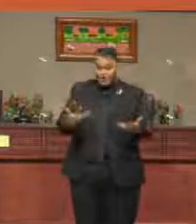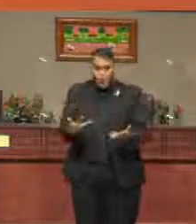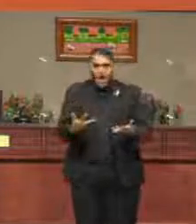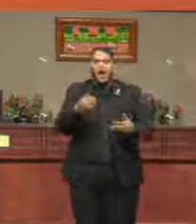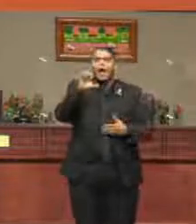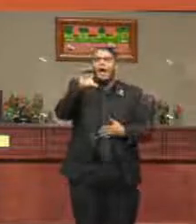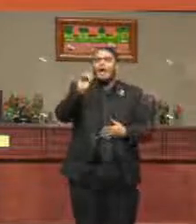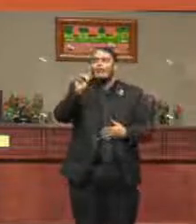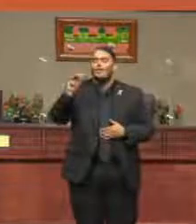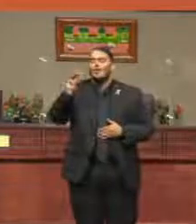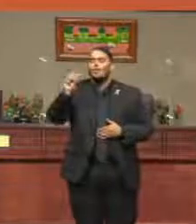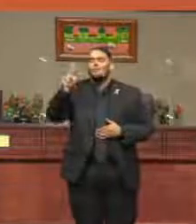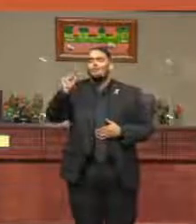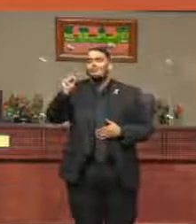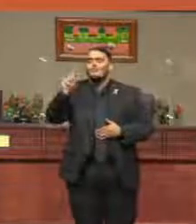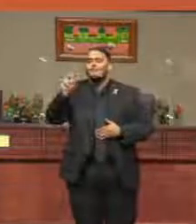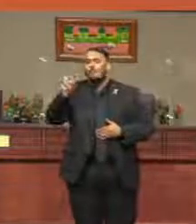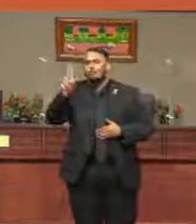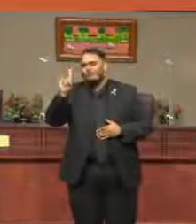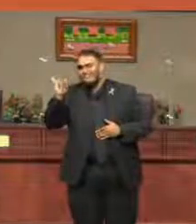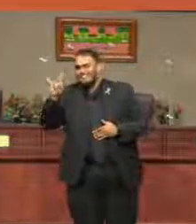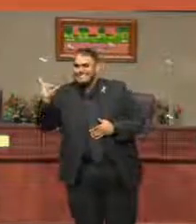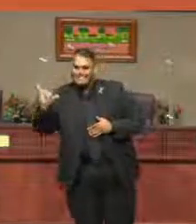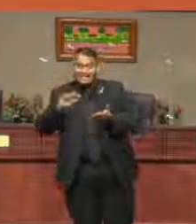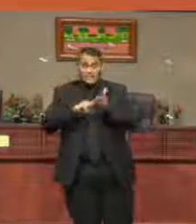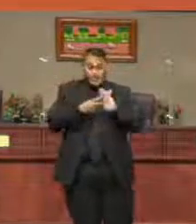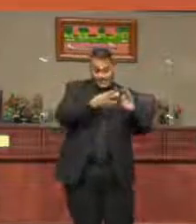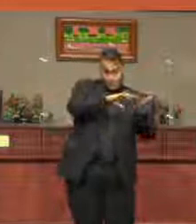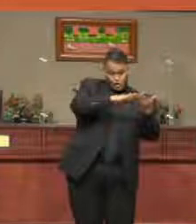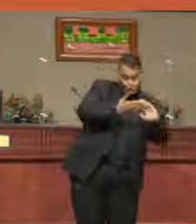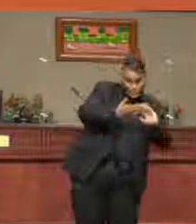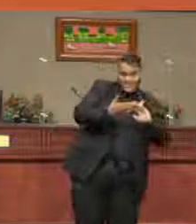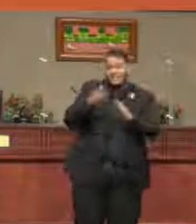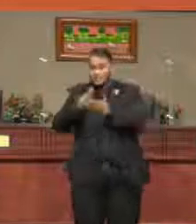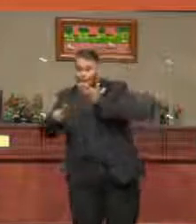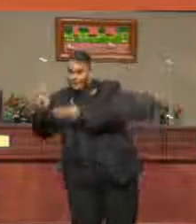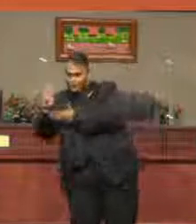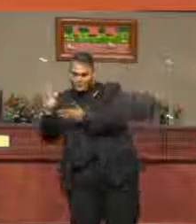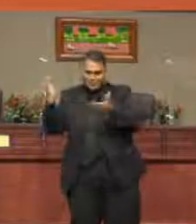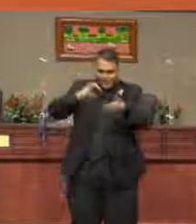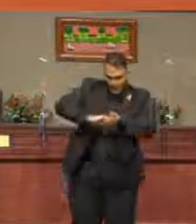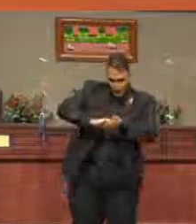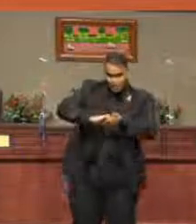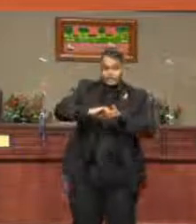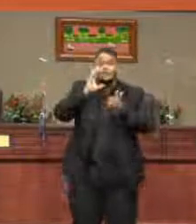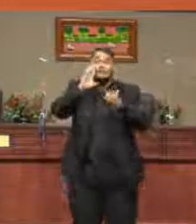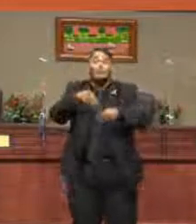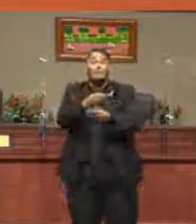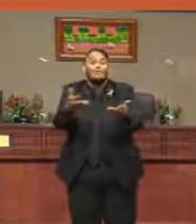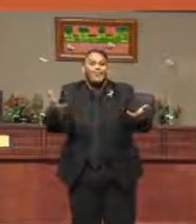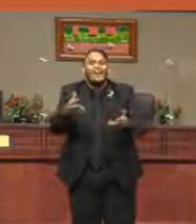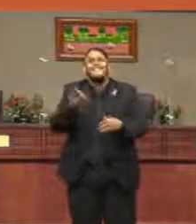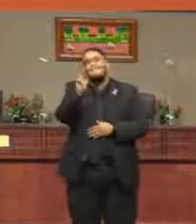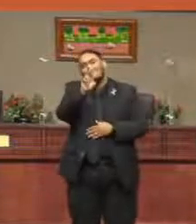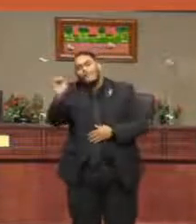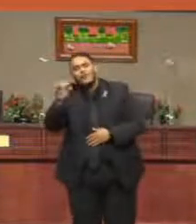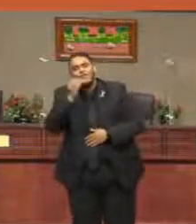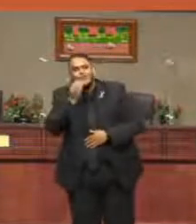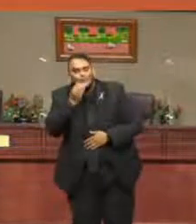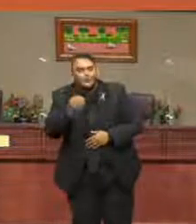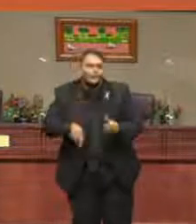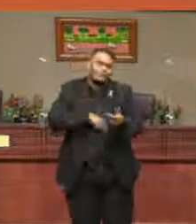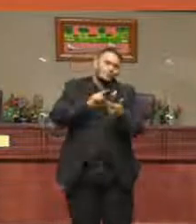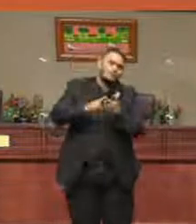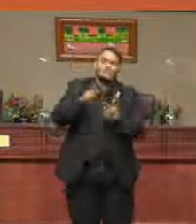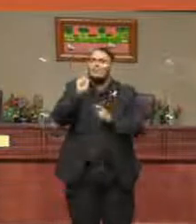Strong effort and will also feature free food, gift cards, and other giveaways while